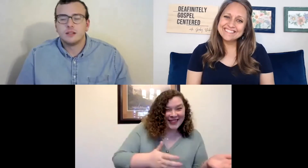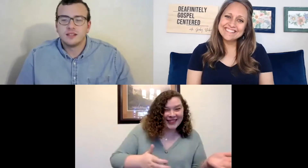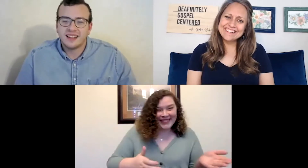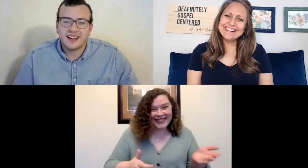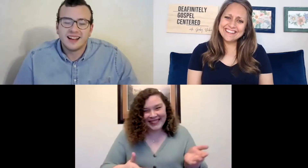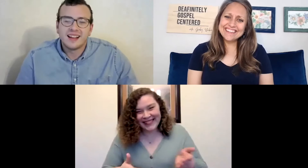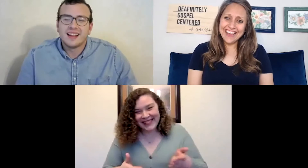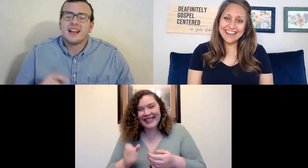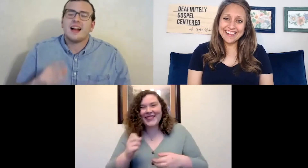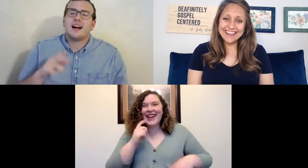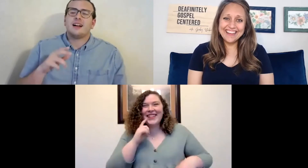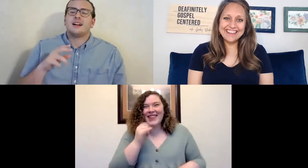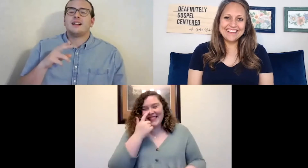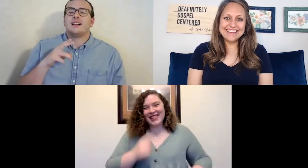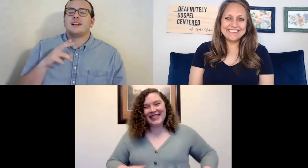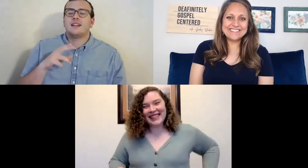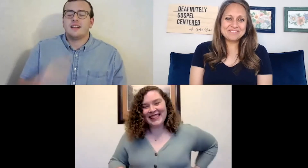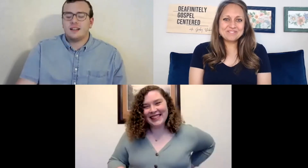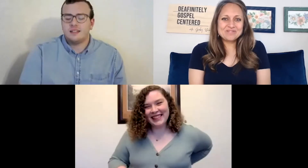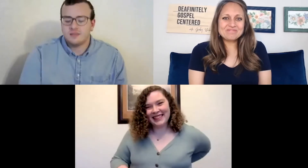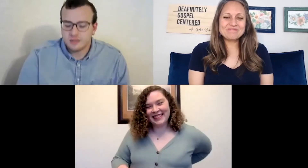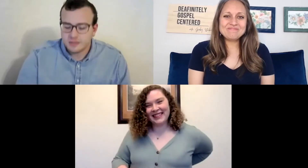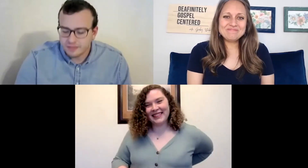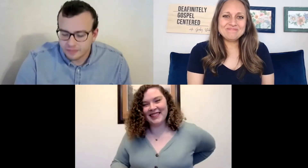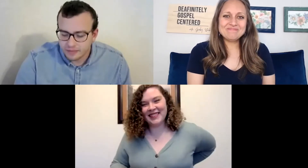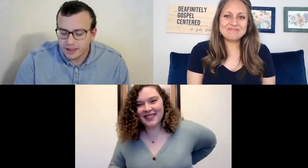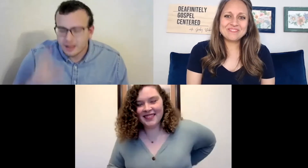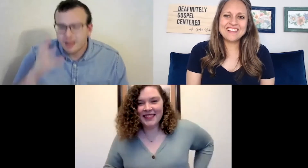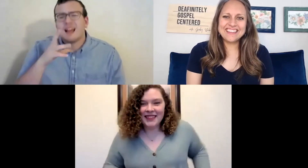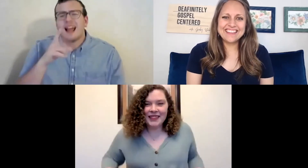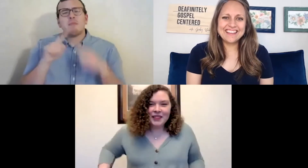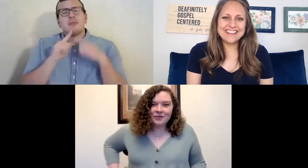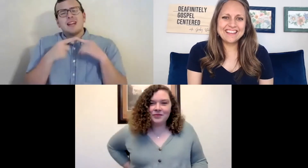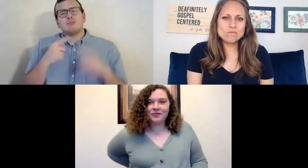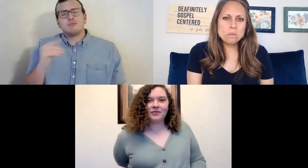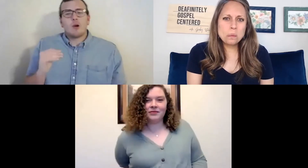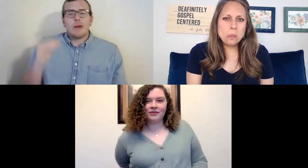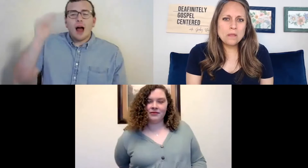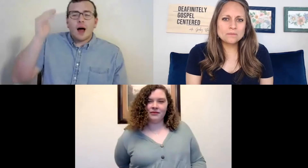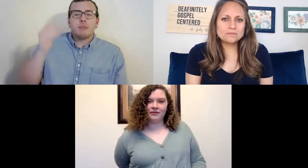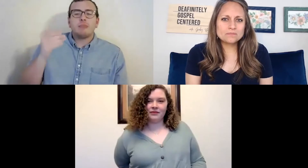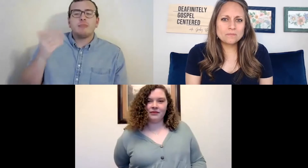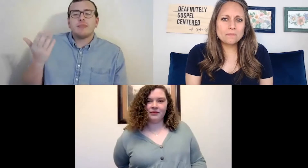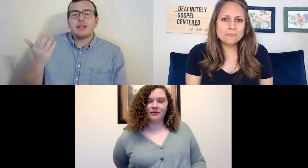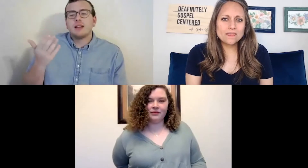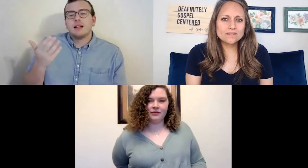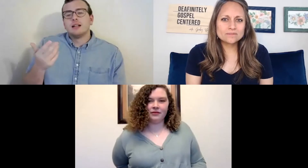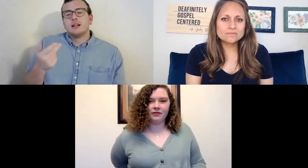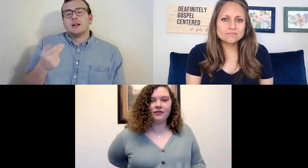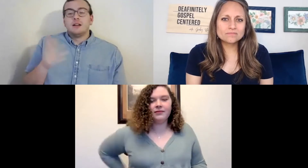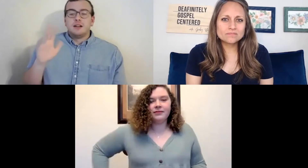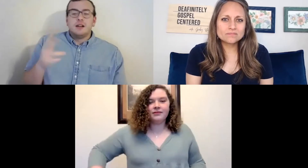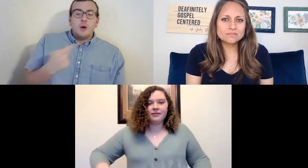not going to hell, just down the stairs. Yeah, but really it's so growing interesting. up, we were pastors' kids,